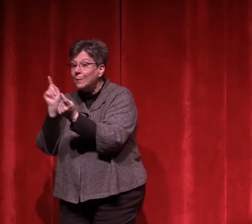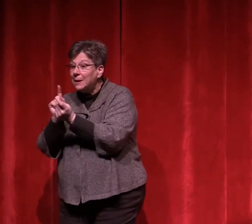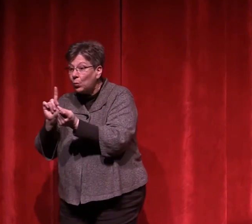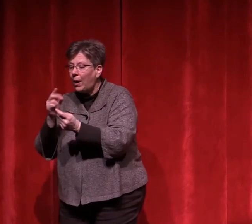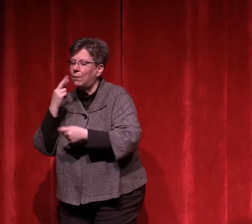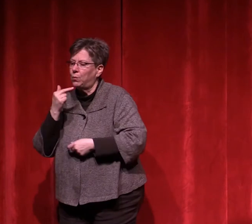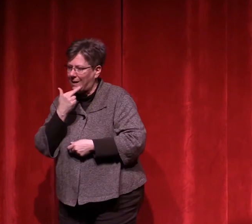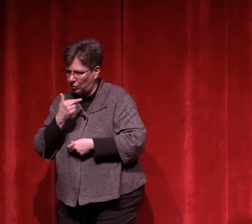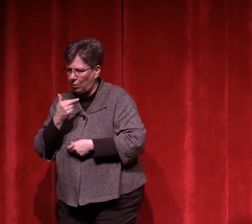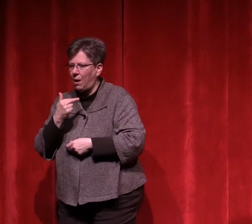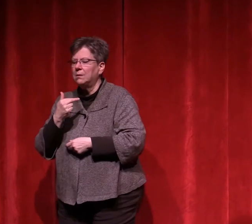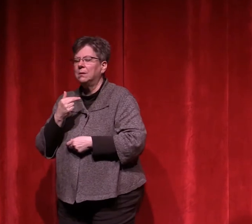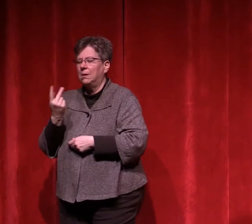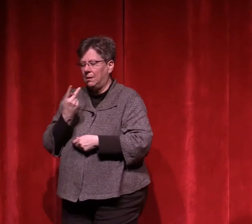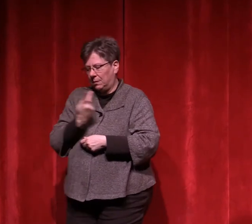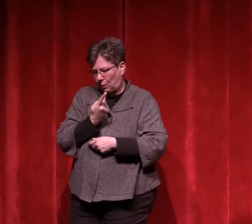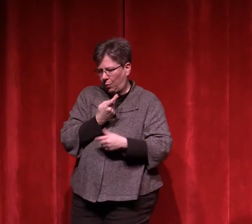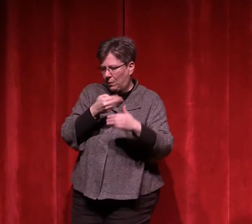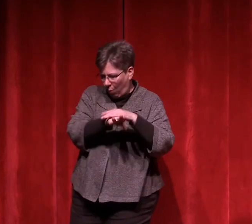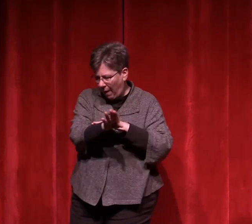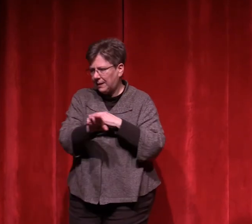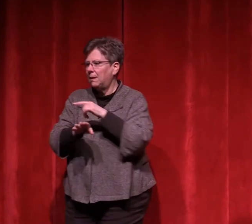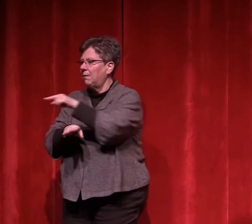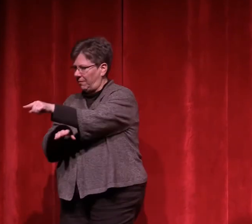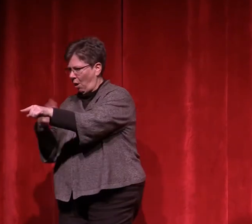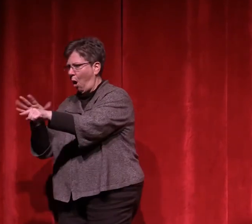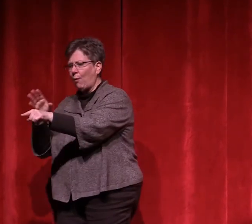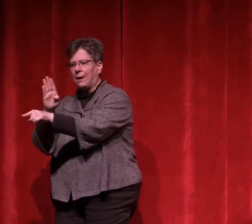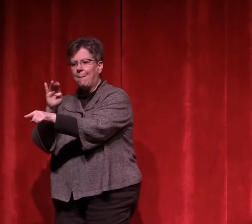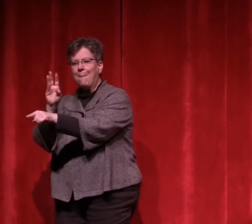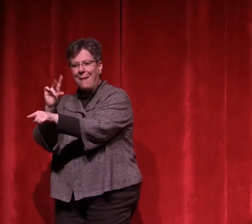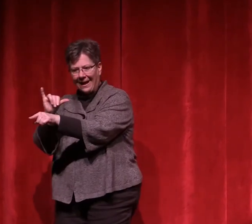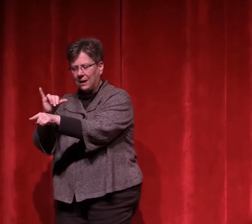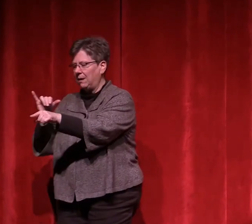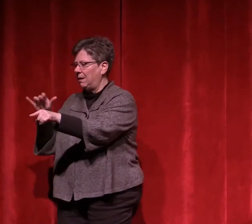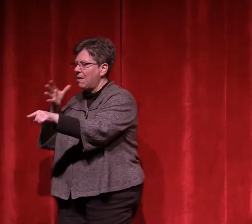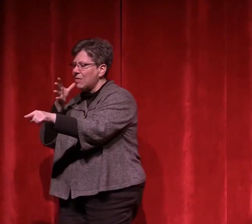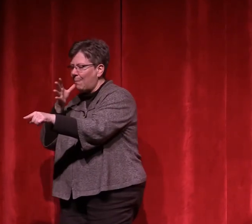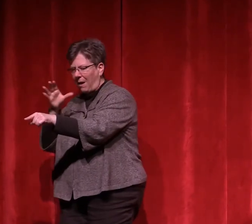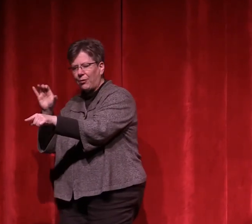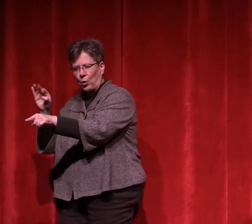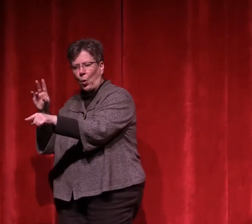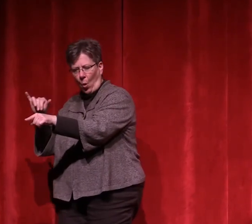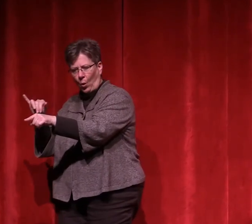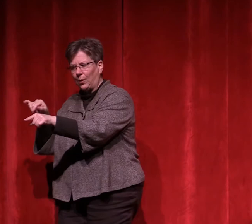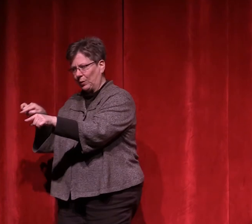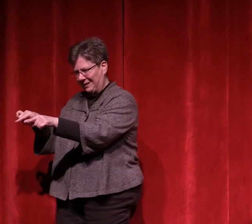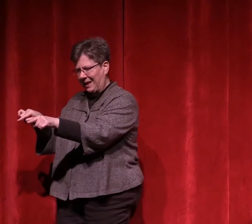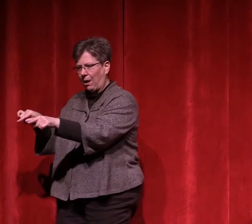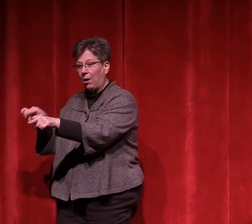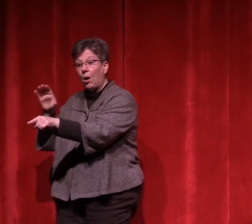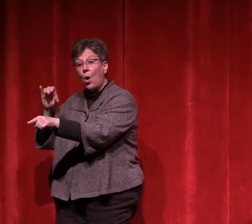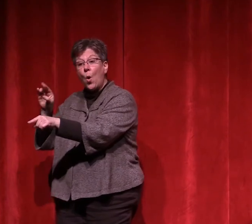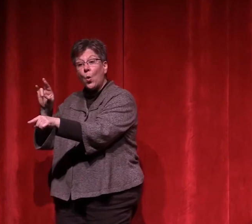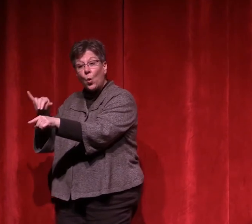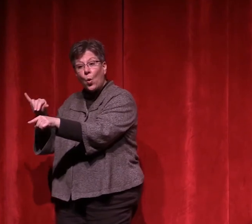and Becky was there, and the little girl Corey was there. Corey was carrying